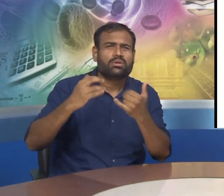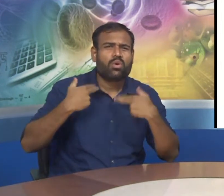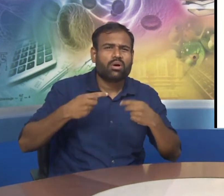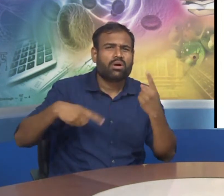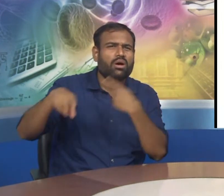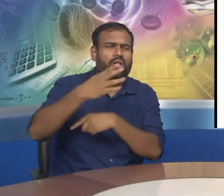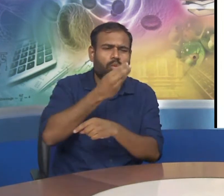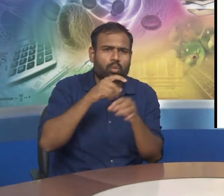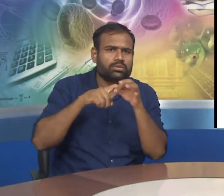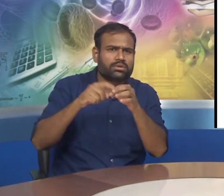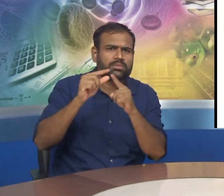for its advice.